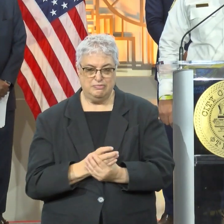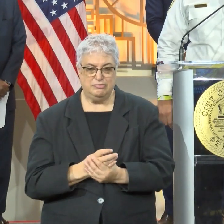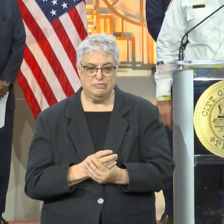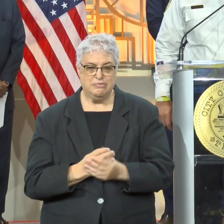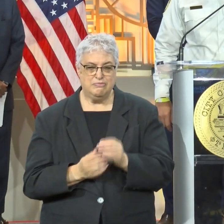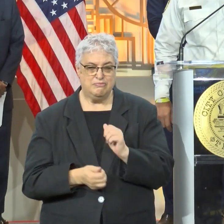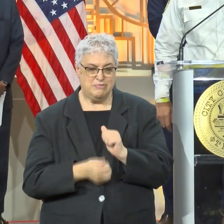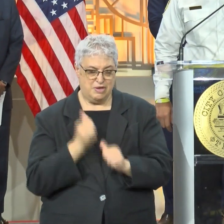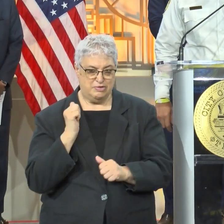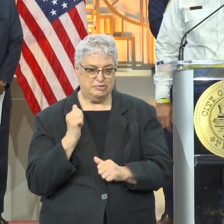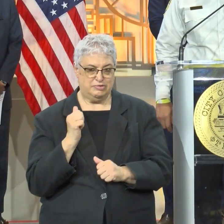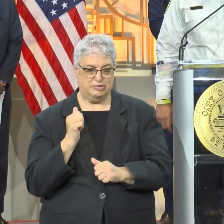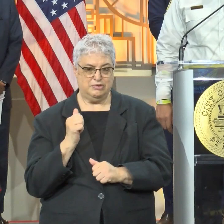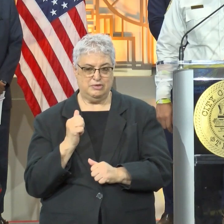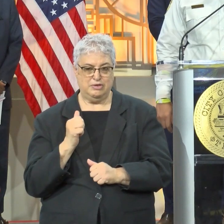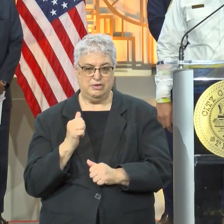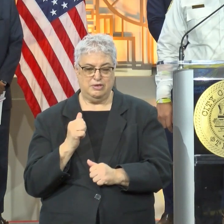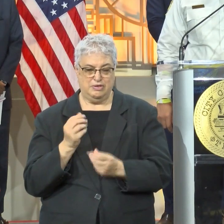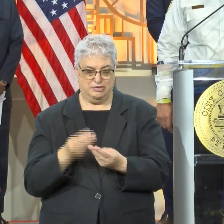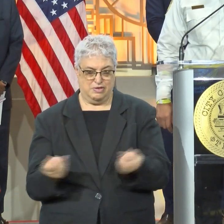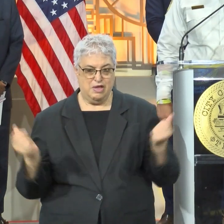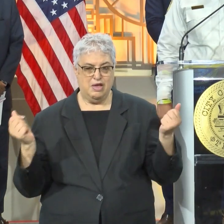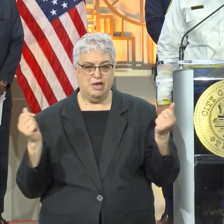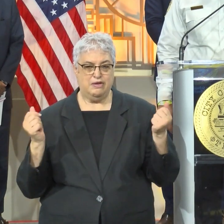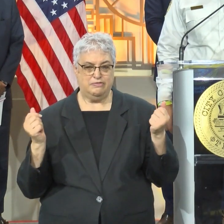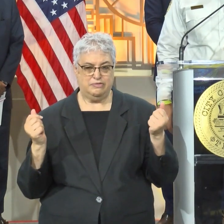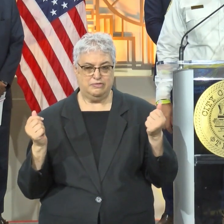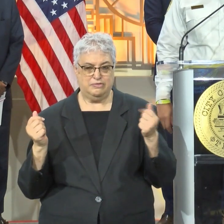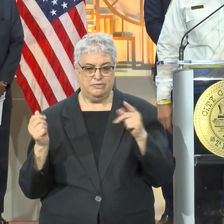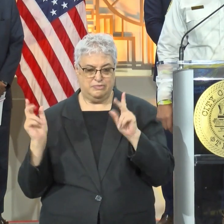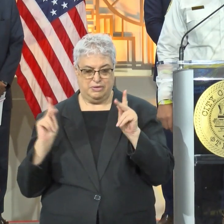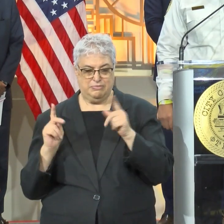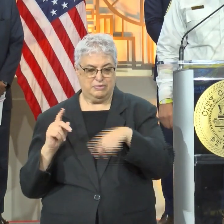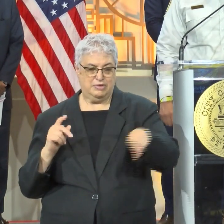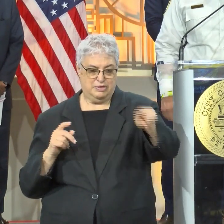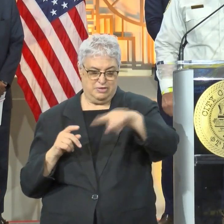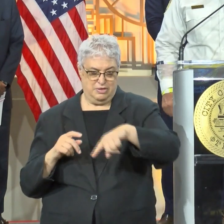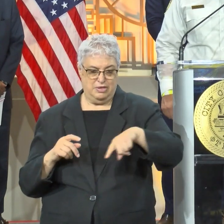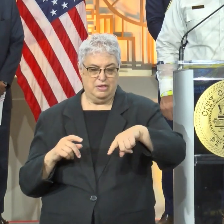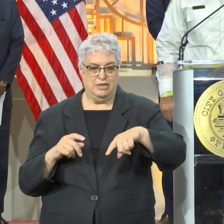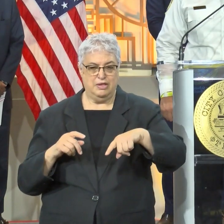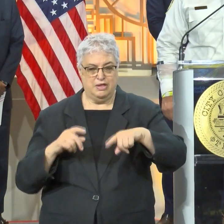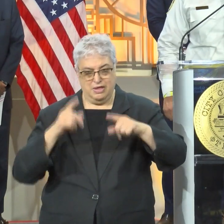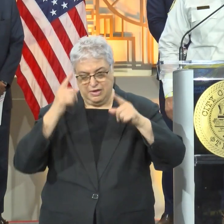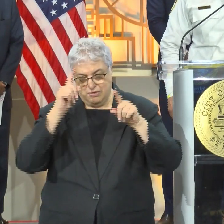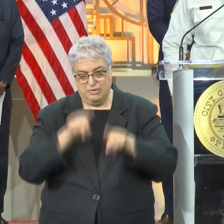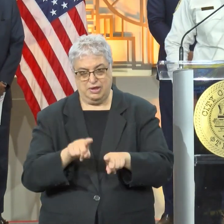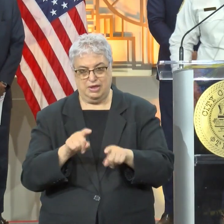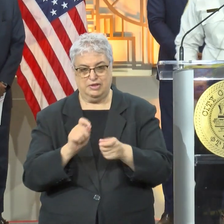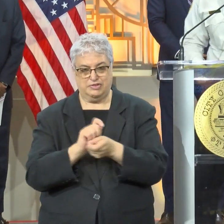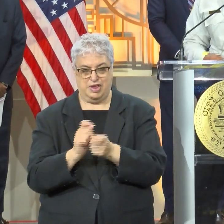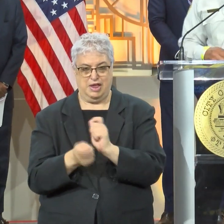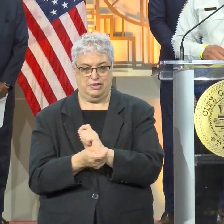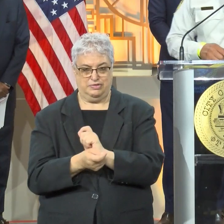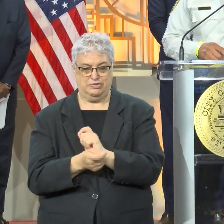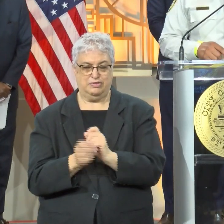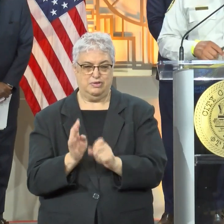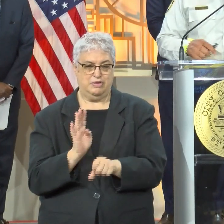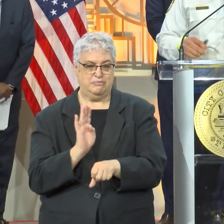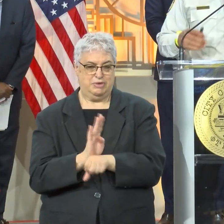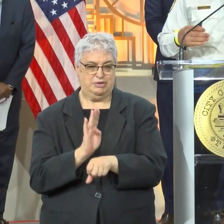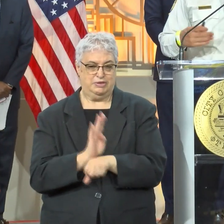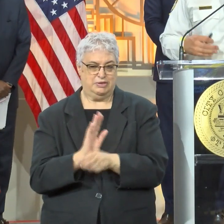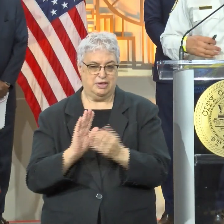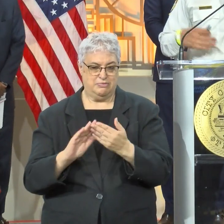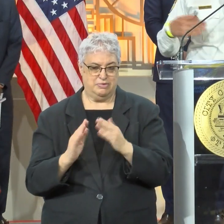not all of them have been resolved voluntarily on site. So we appreciate, again, the business community for the assistance that